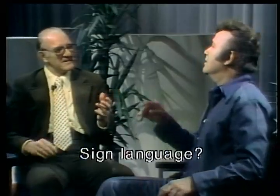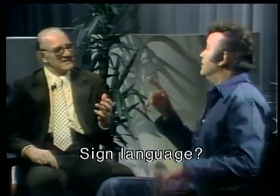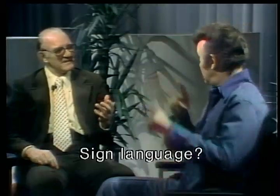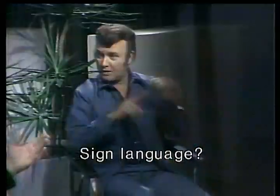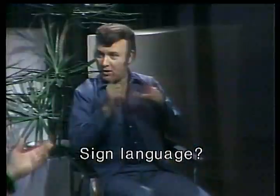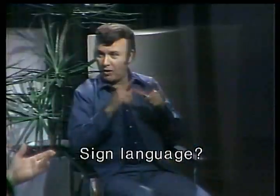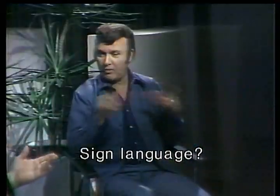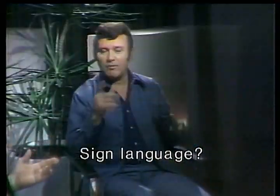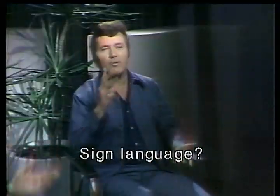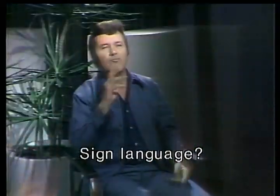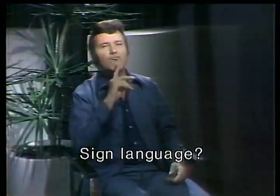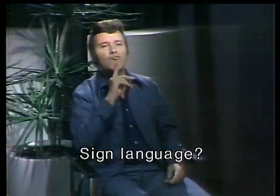Uh,